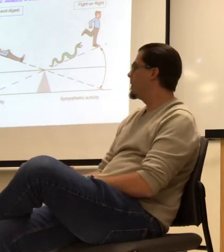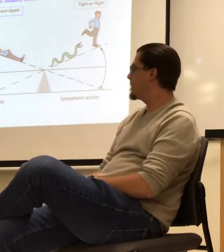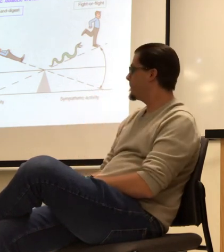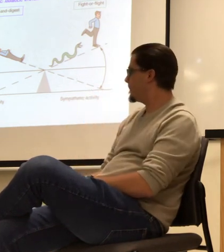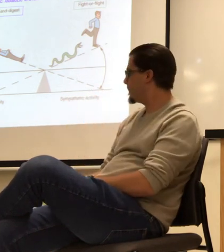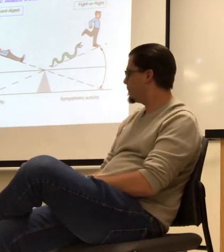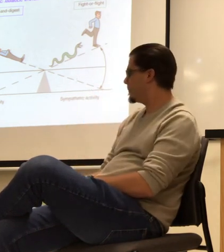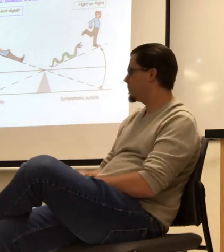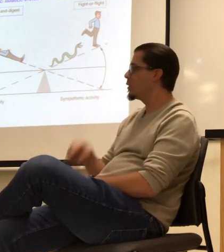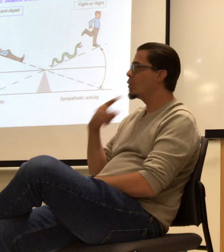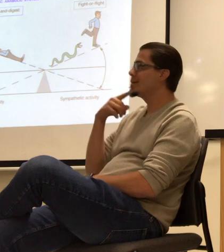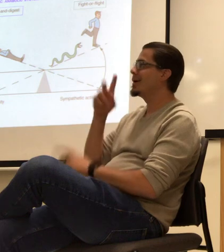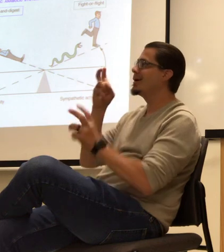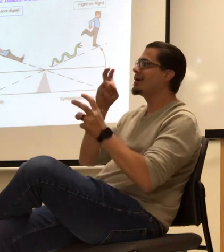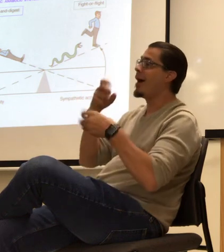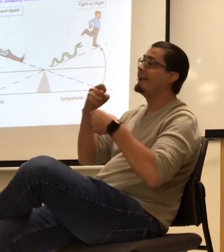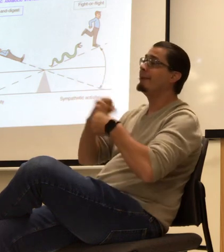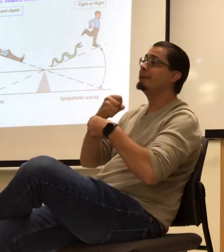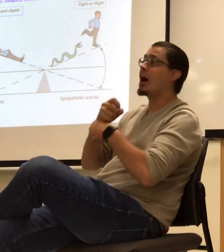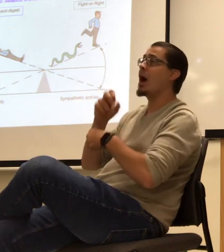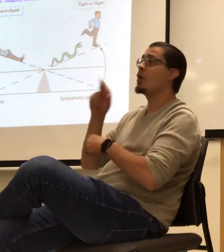Or we say it's fight or flight.